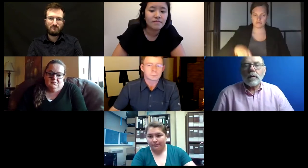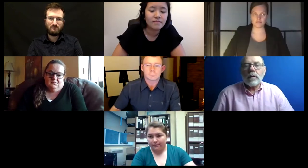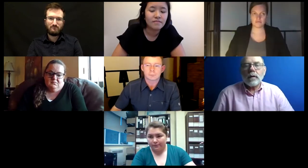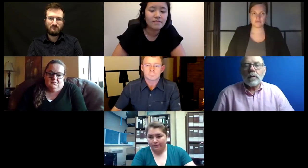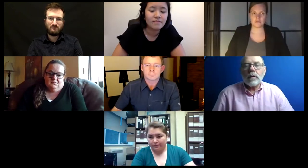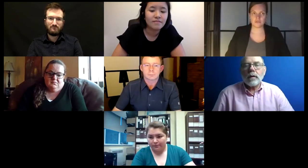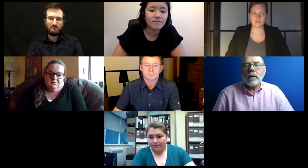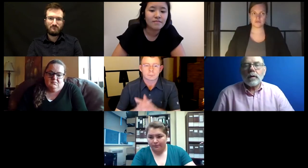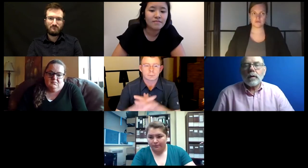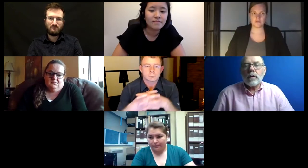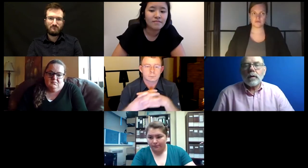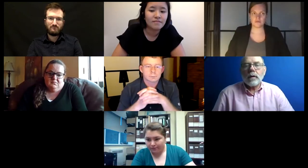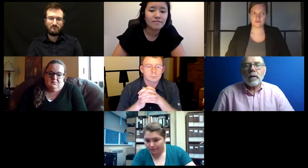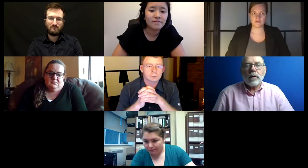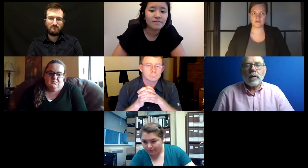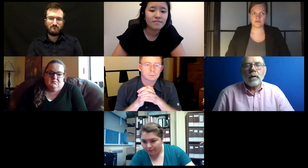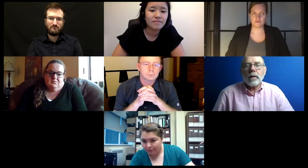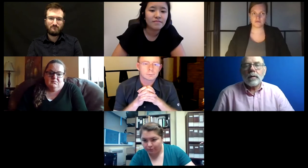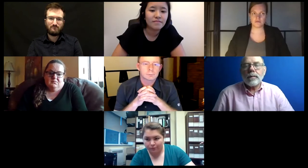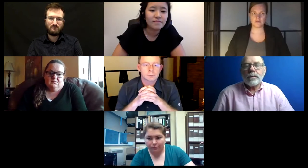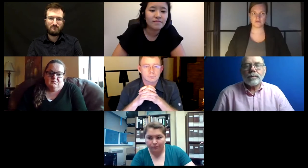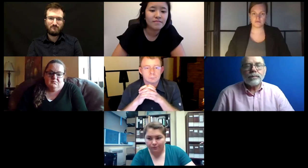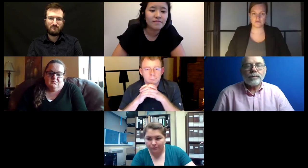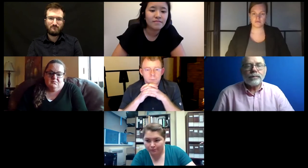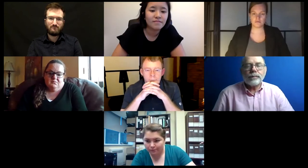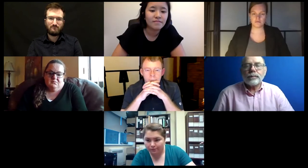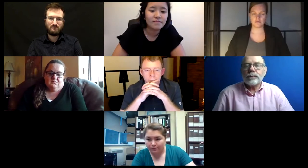Can you please type yes if you would like to be spotlighted?